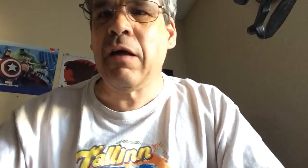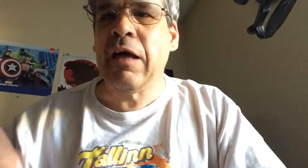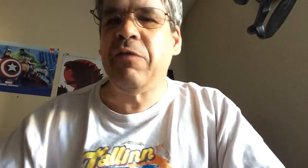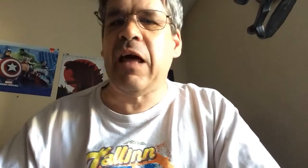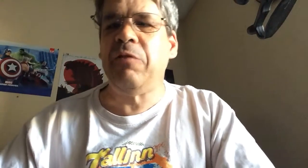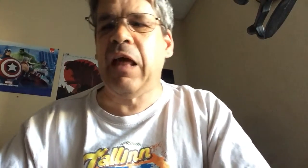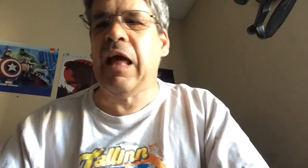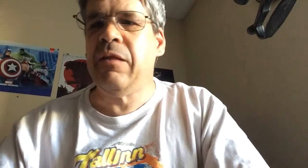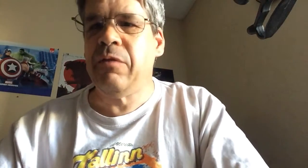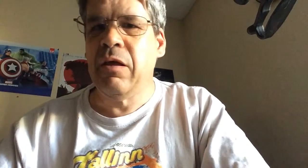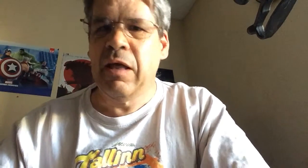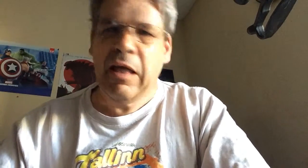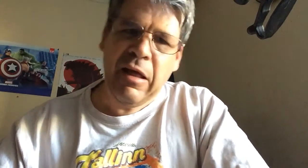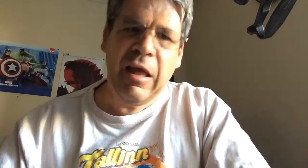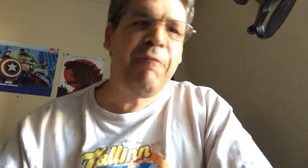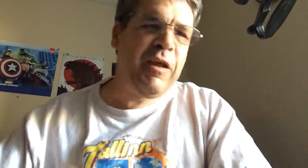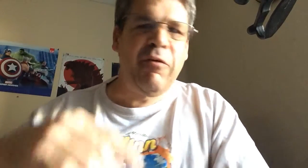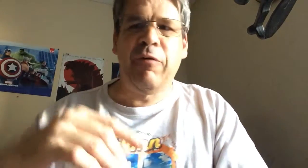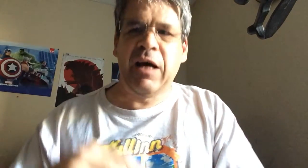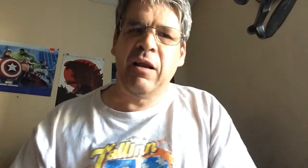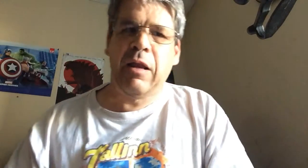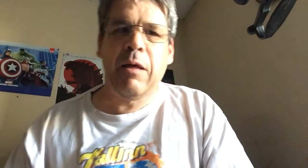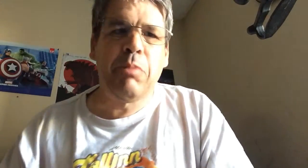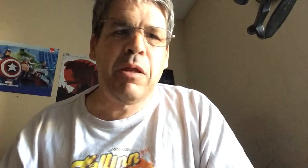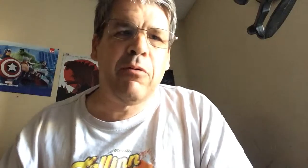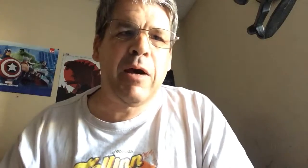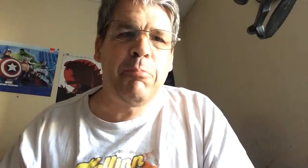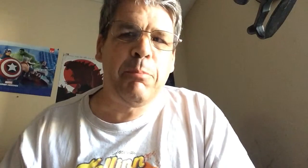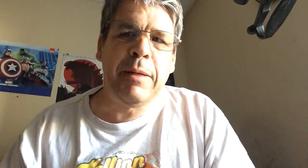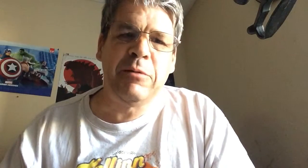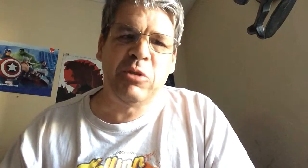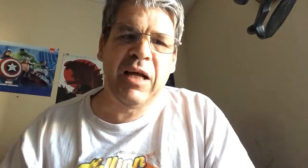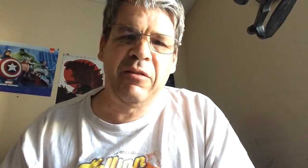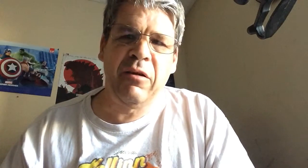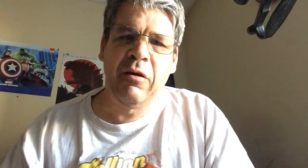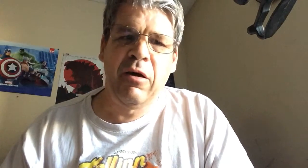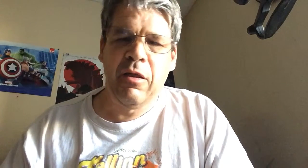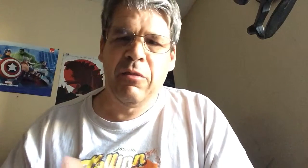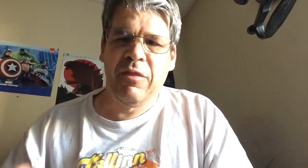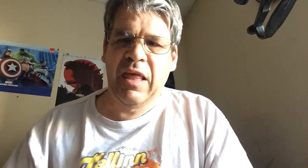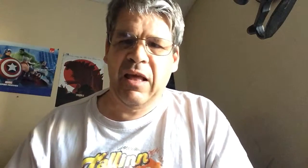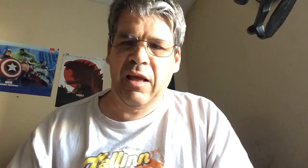Okay, that's it. If you want to subscribe my channel, see.